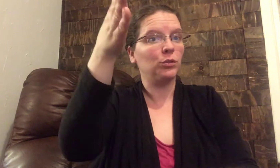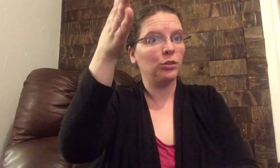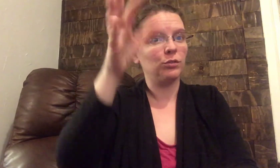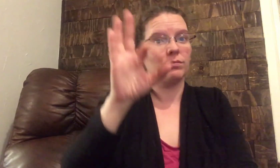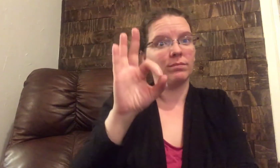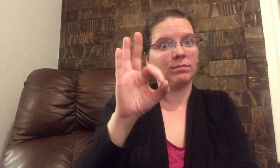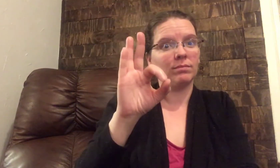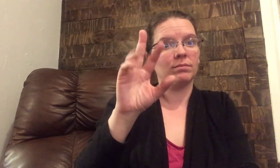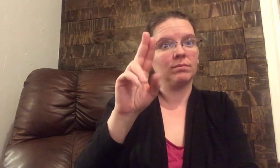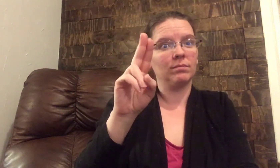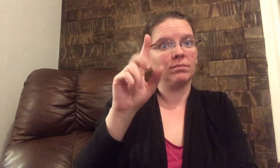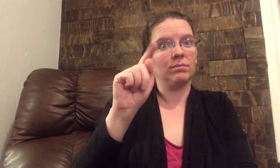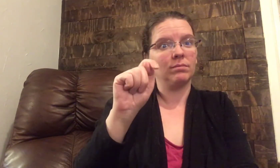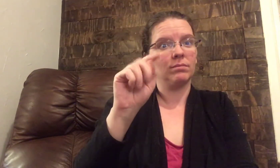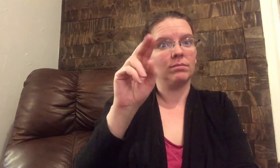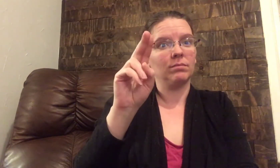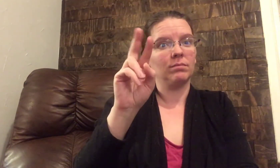For the future,